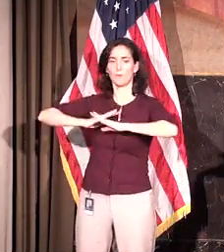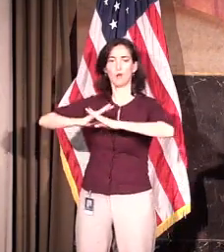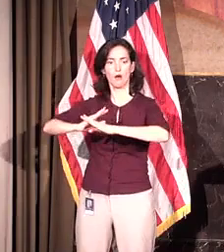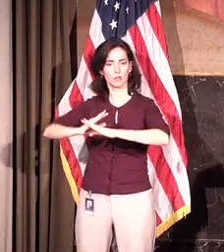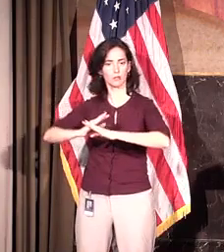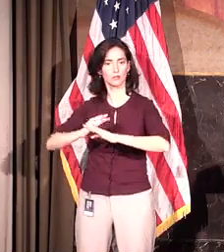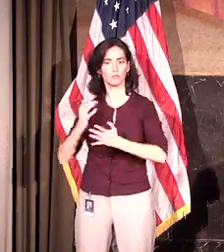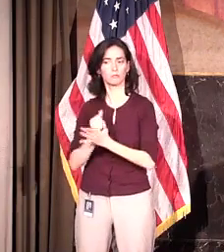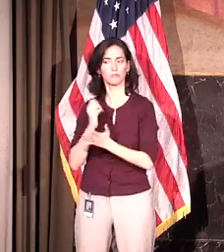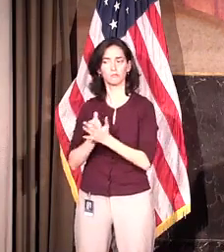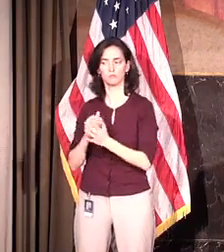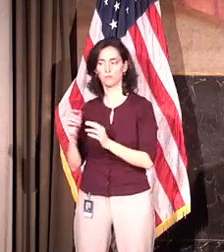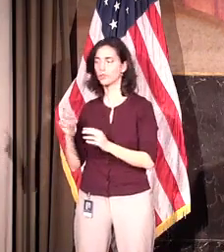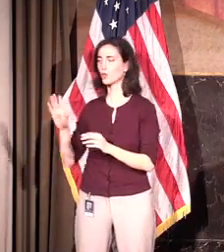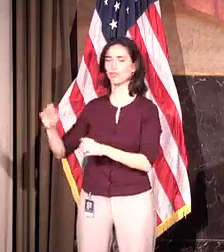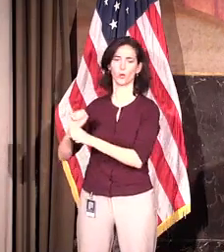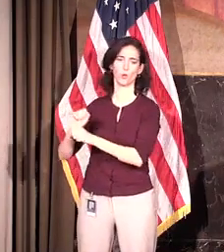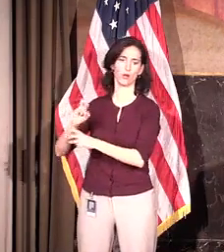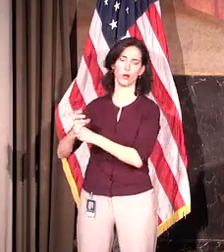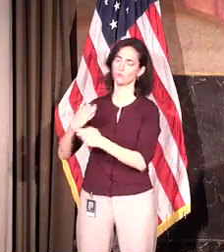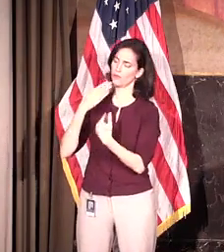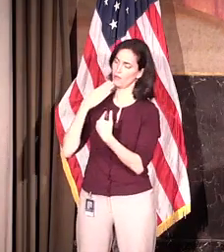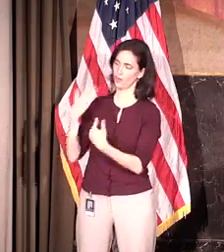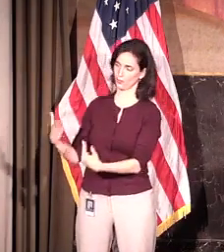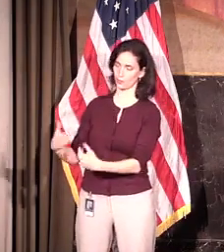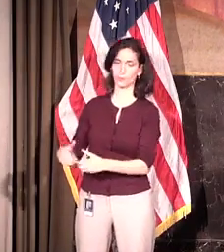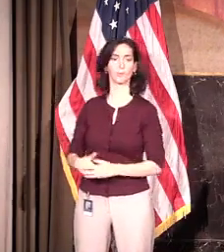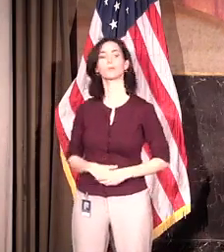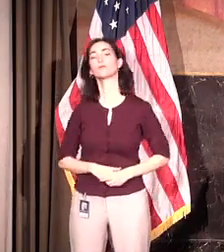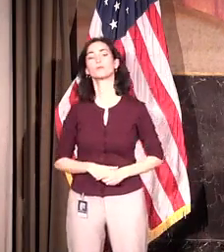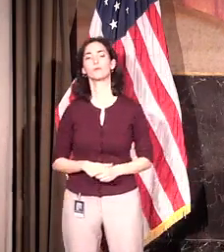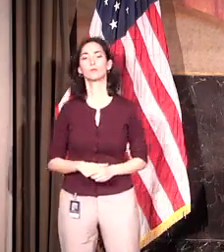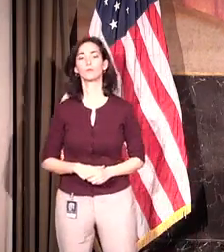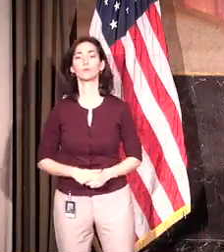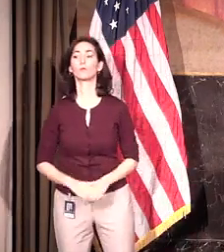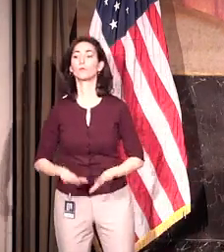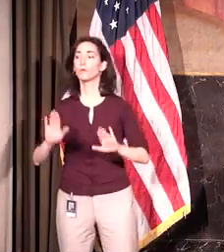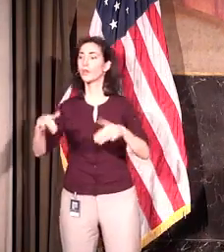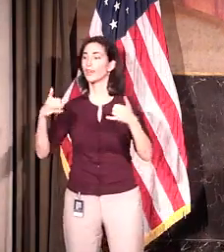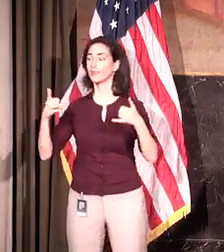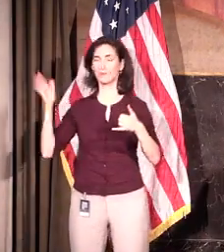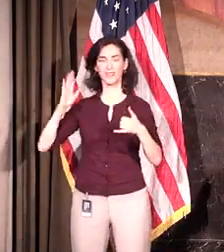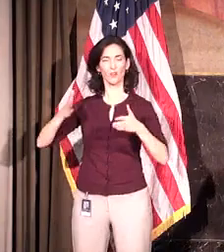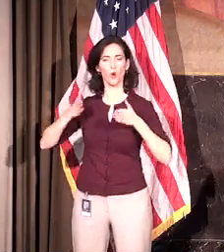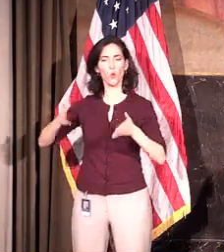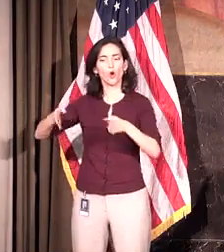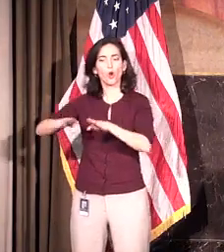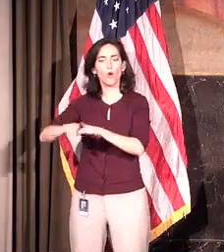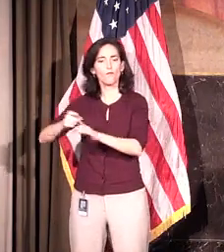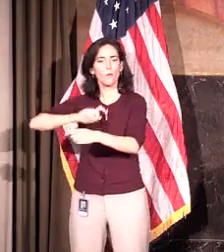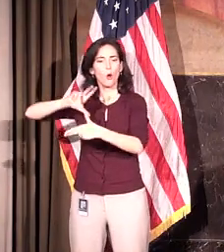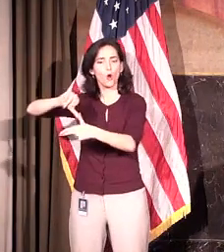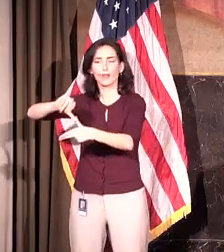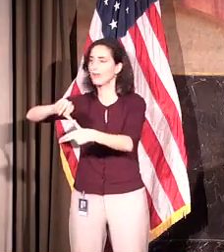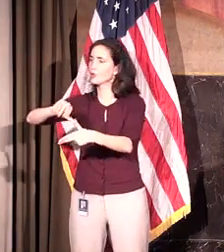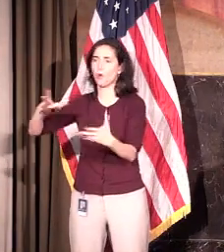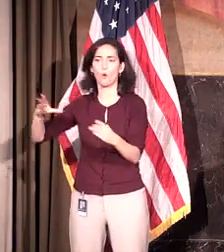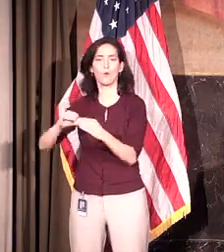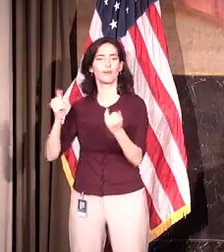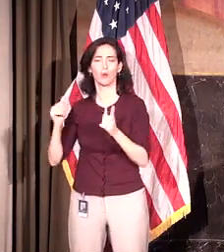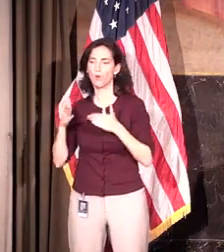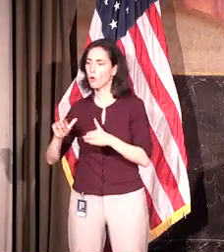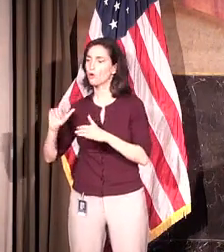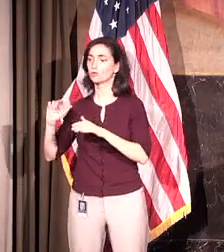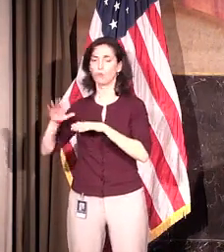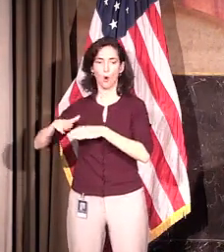doing. There are no longer any storm-related road closures anywhere in the state of Louisiana. We did